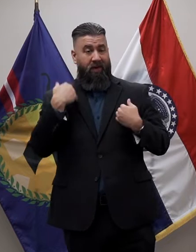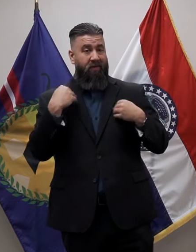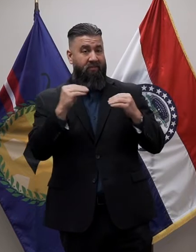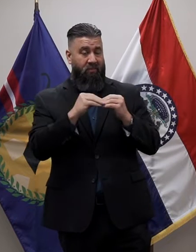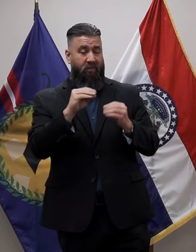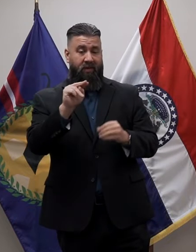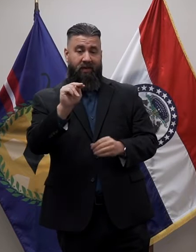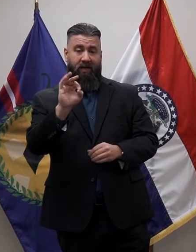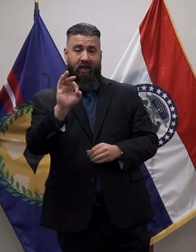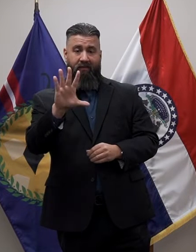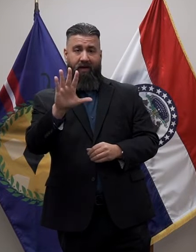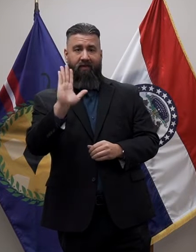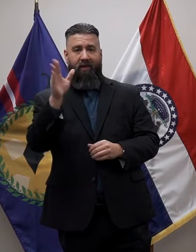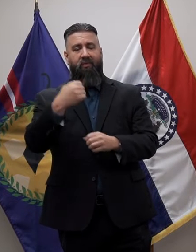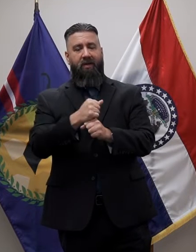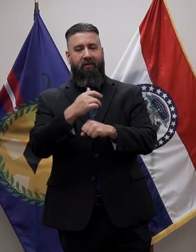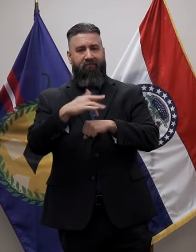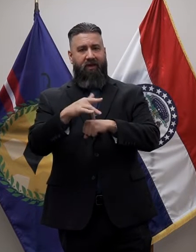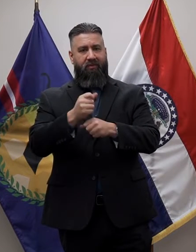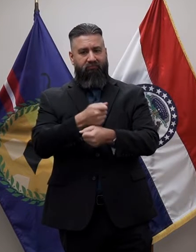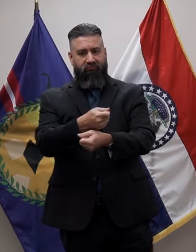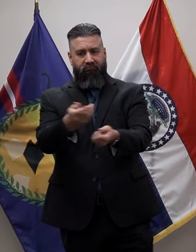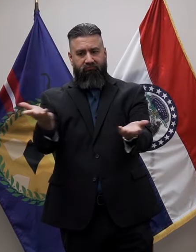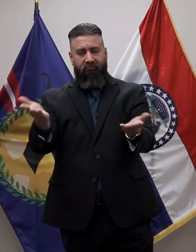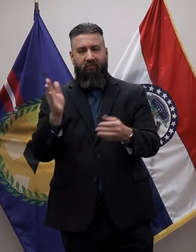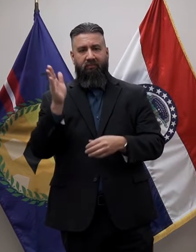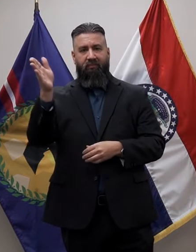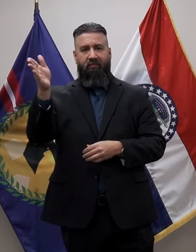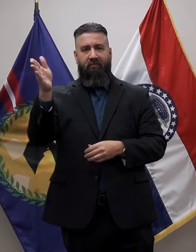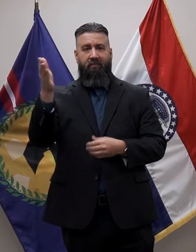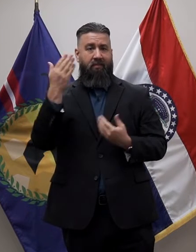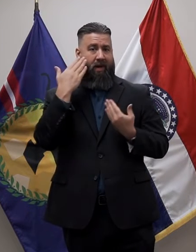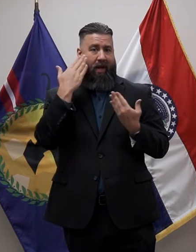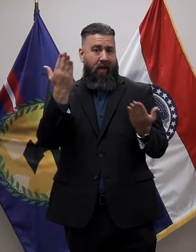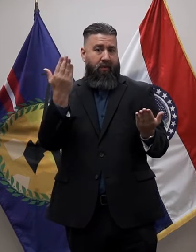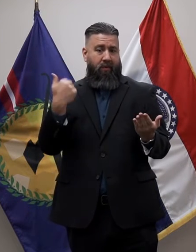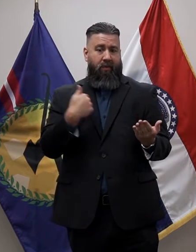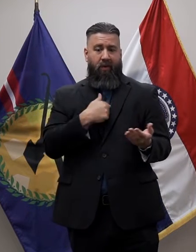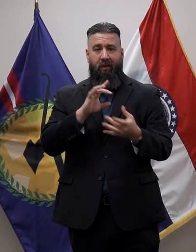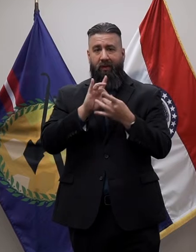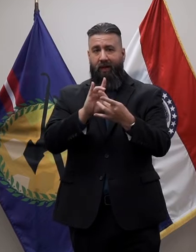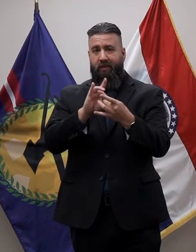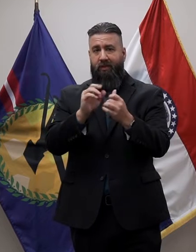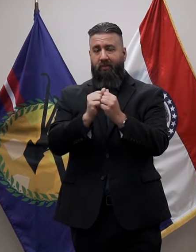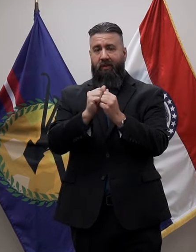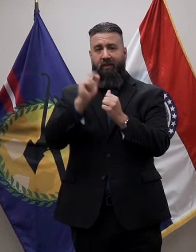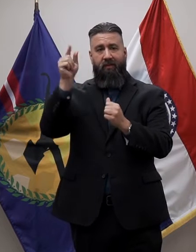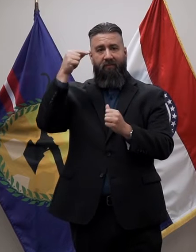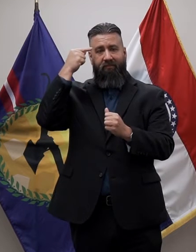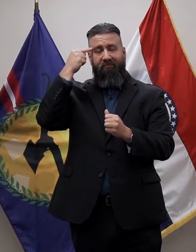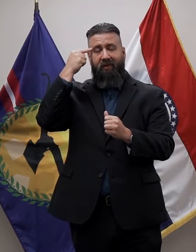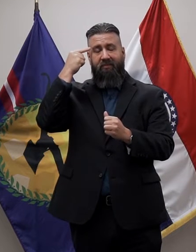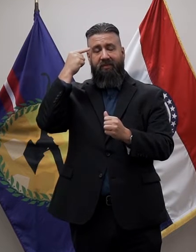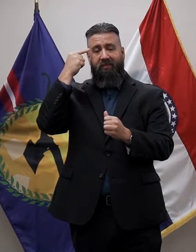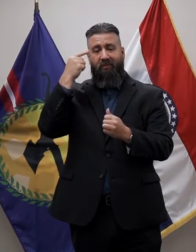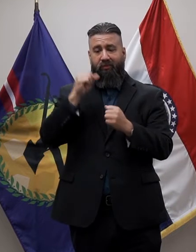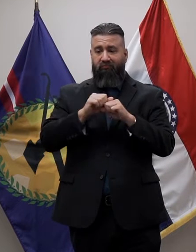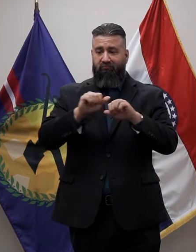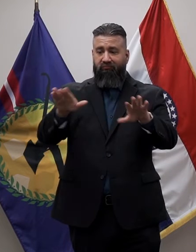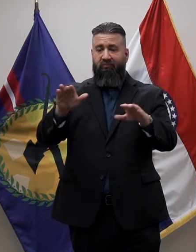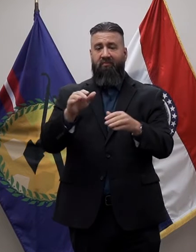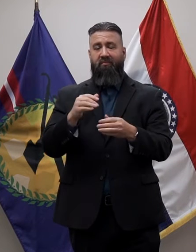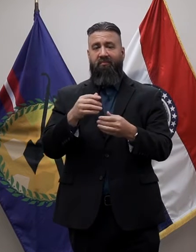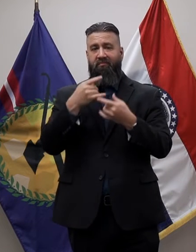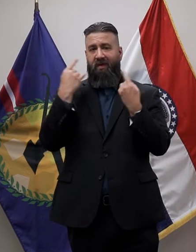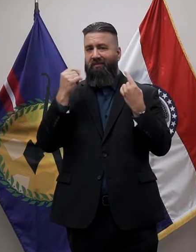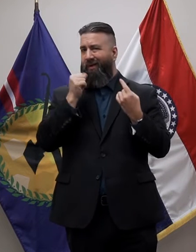we'll certainly make those available currently. I don't know what our relationship with the federal government is to distribute those masks. I don't